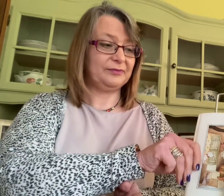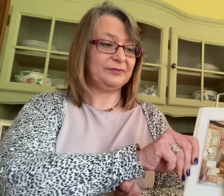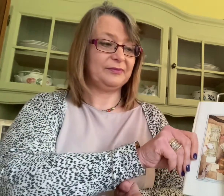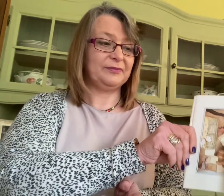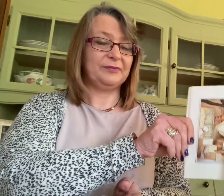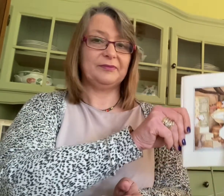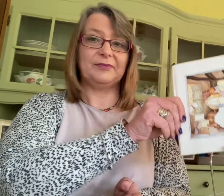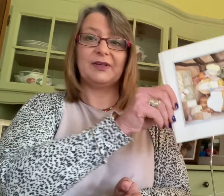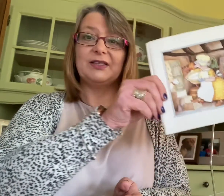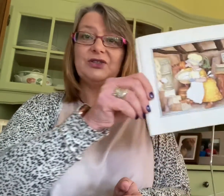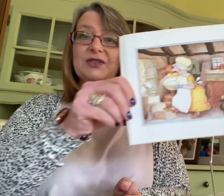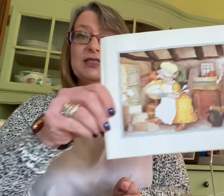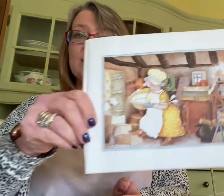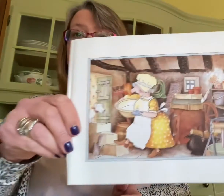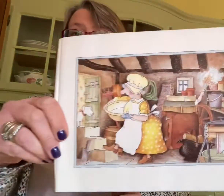Can you see Cinderella?